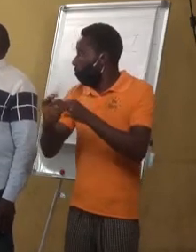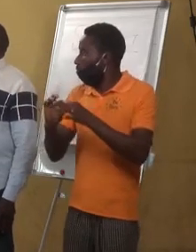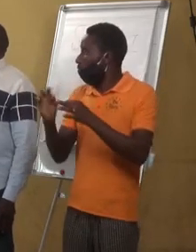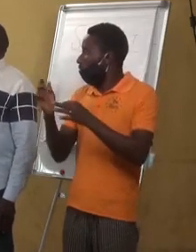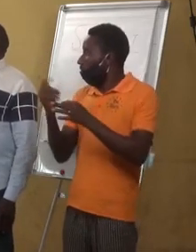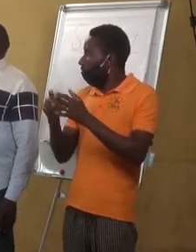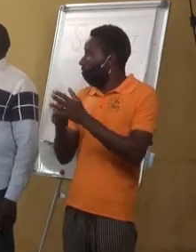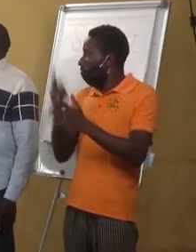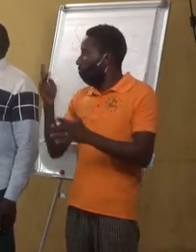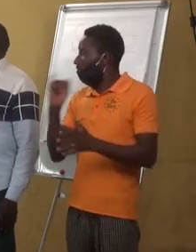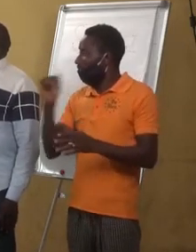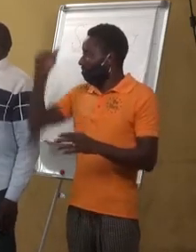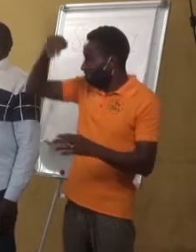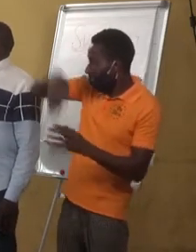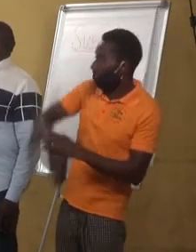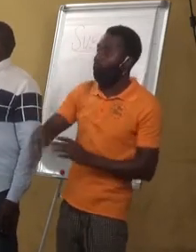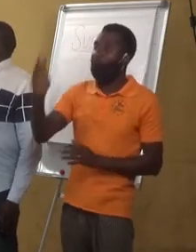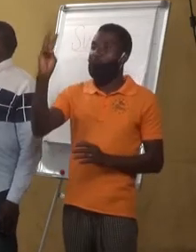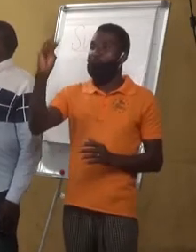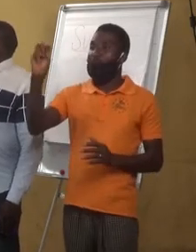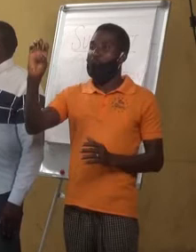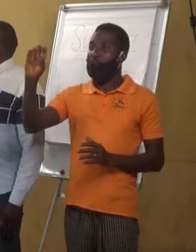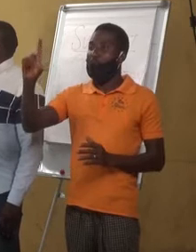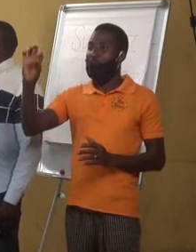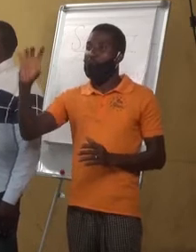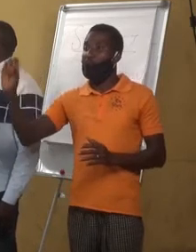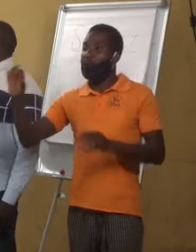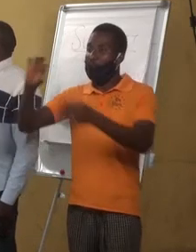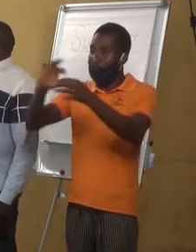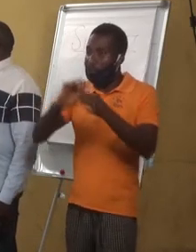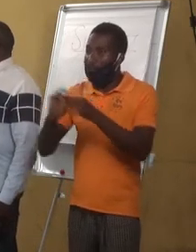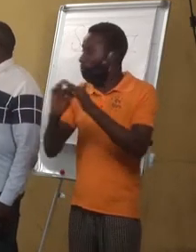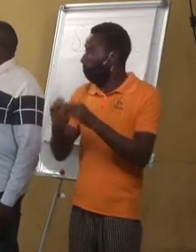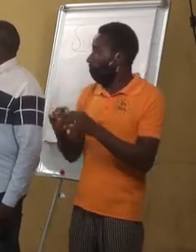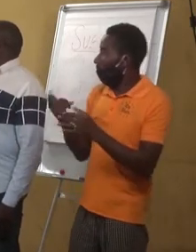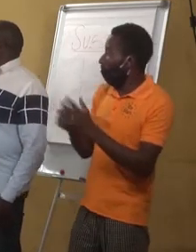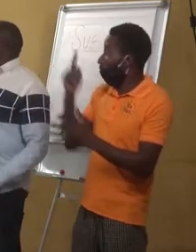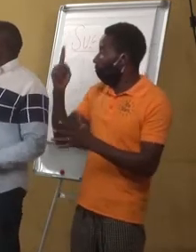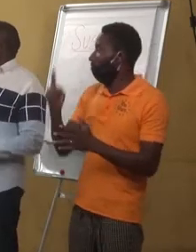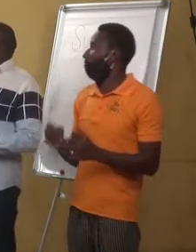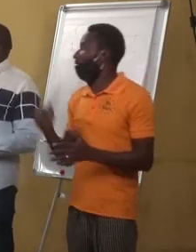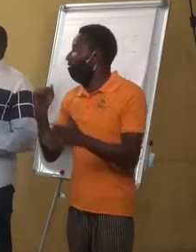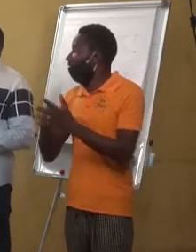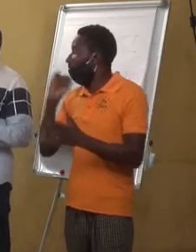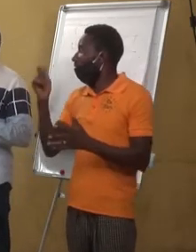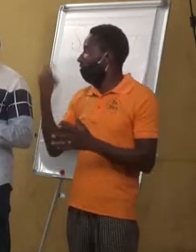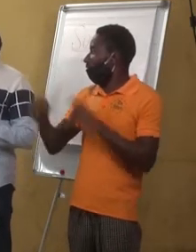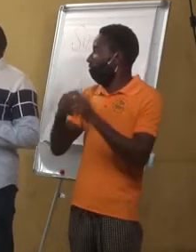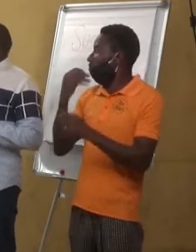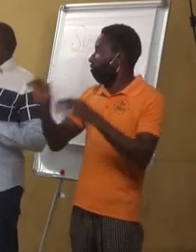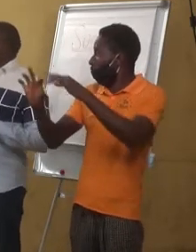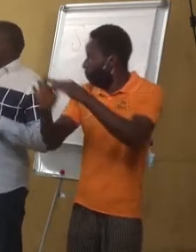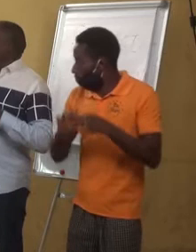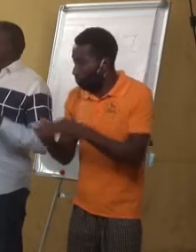intermolecular bond. Let us see the interatomic bond. It is the type of bond that exists between atoms of the